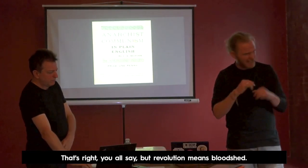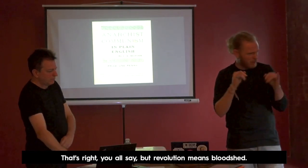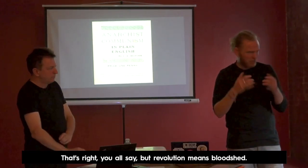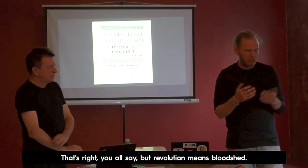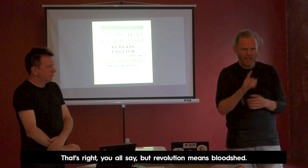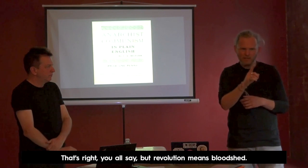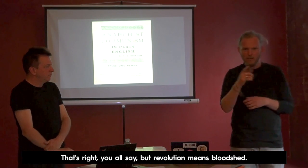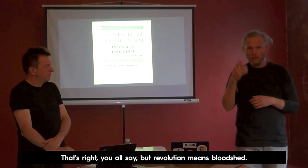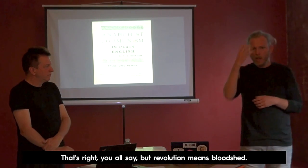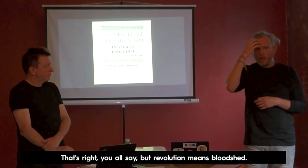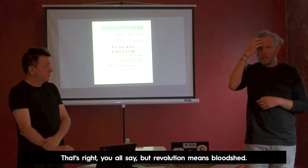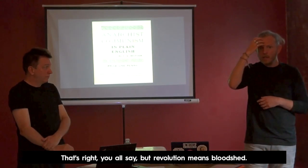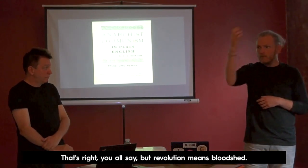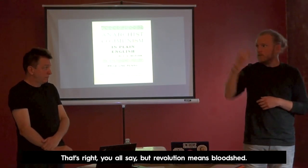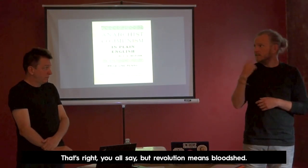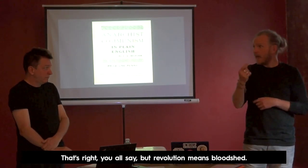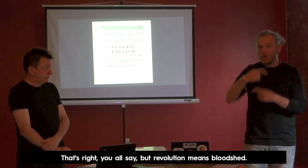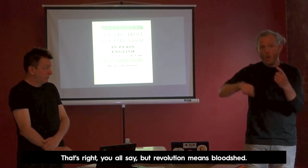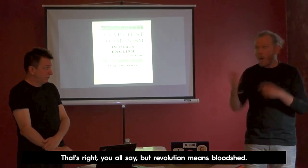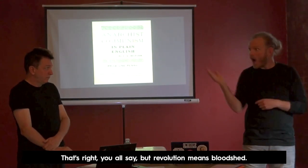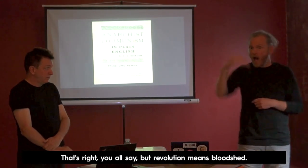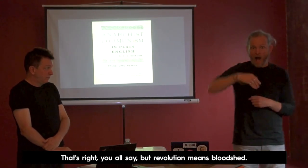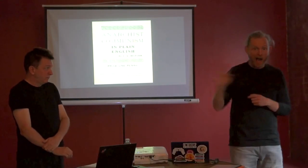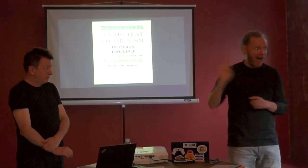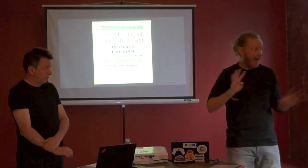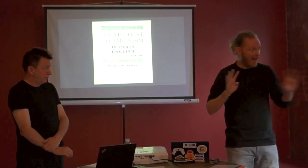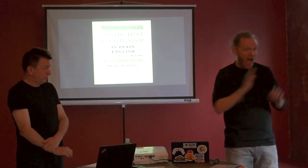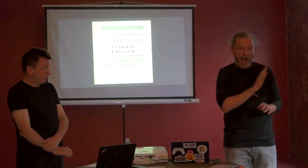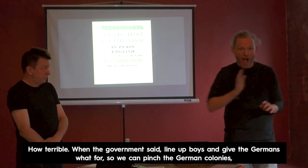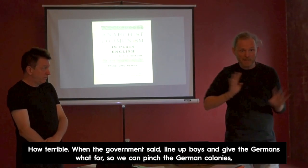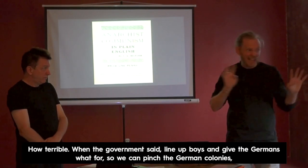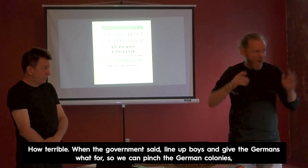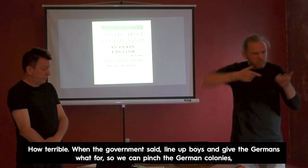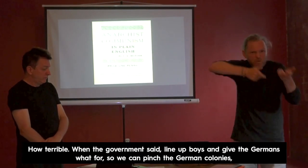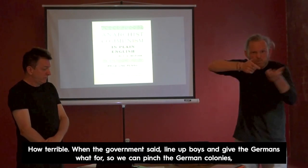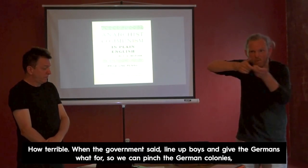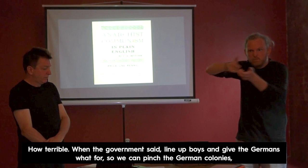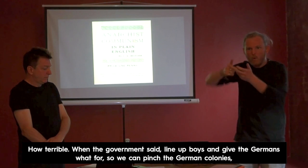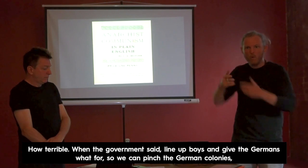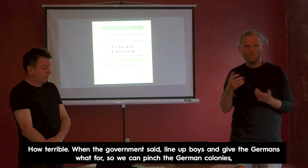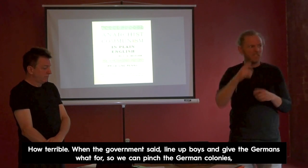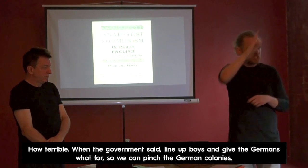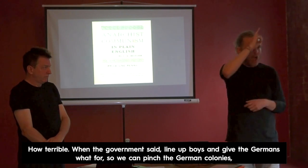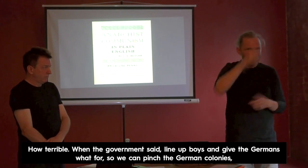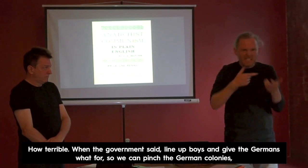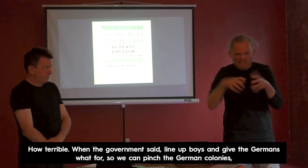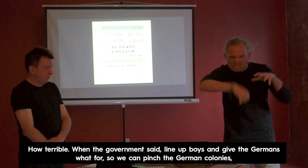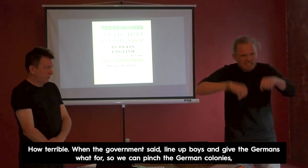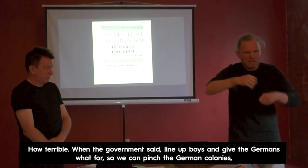That's right, you all say, but revolution means bloodshed. How terrible. When the government said, line up boys and